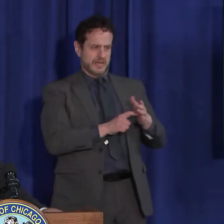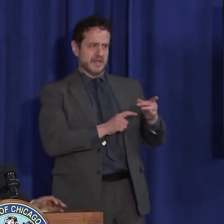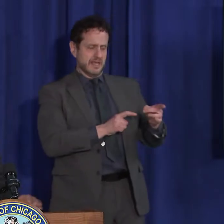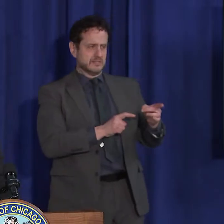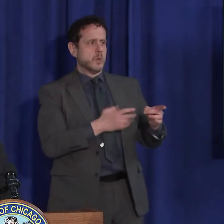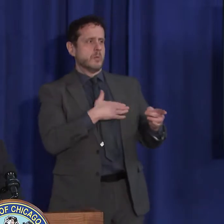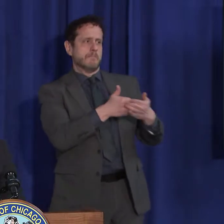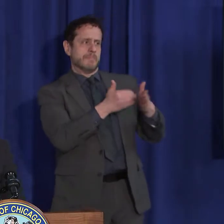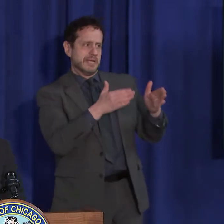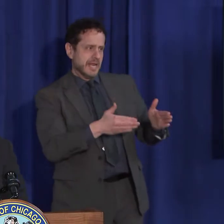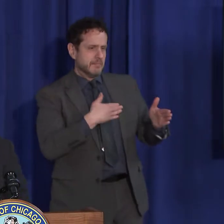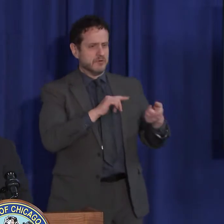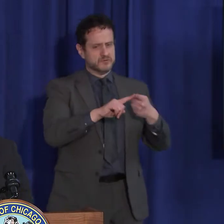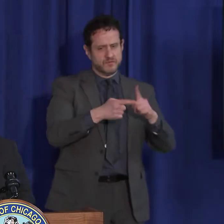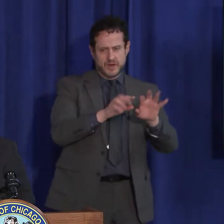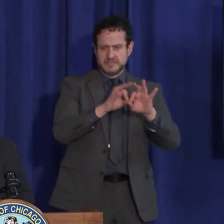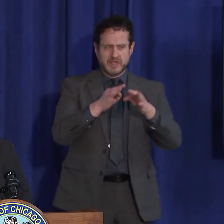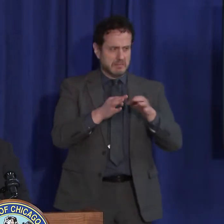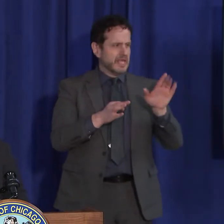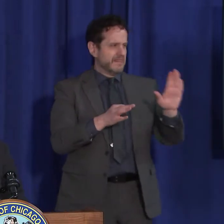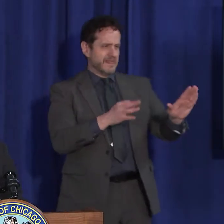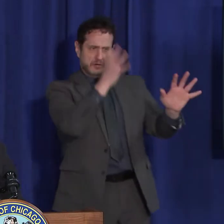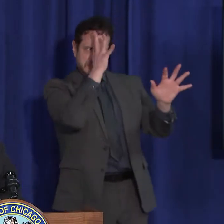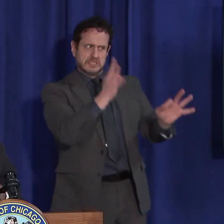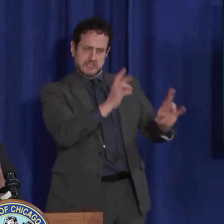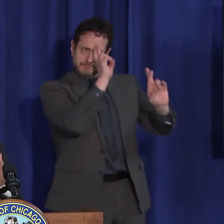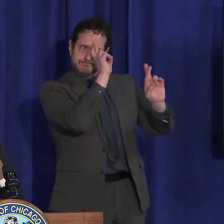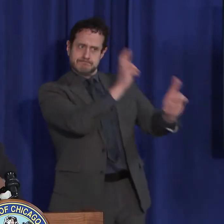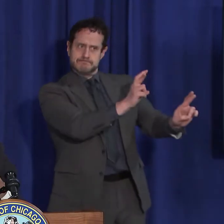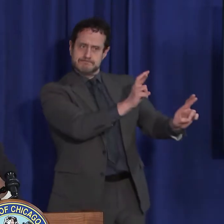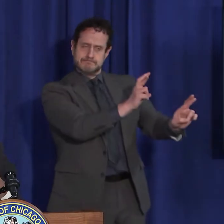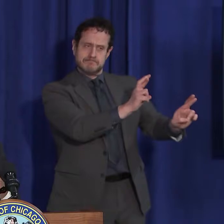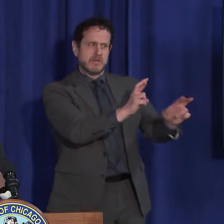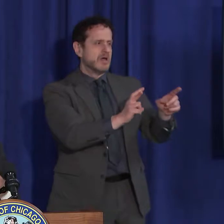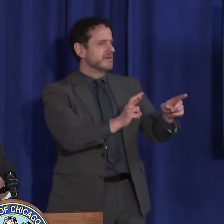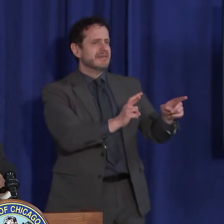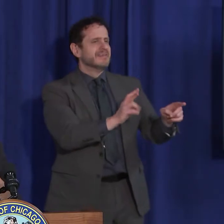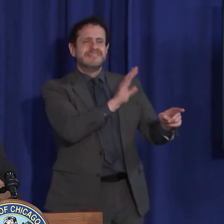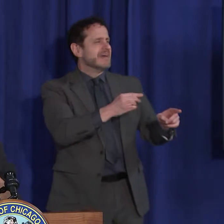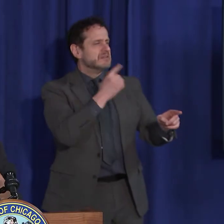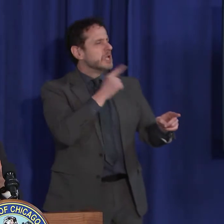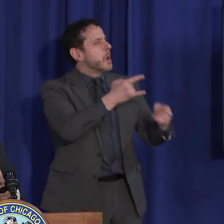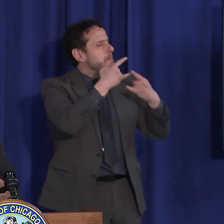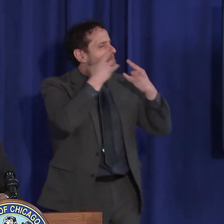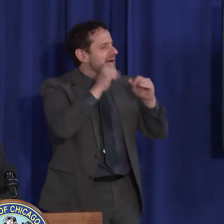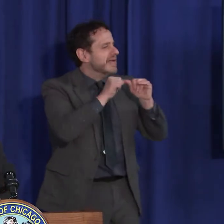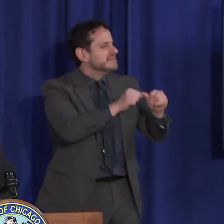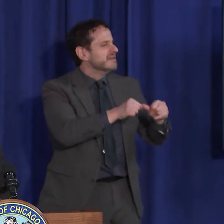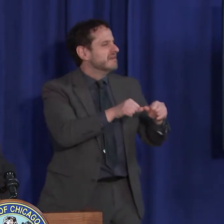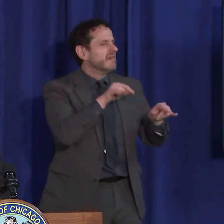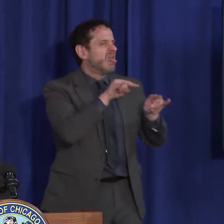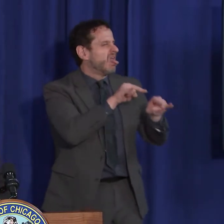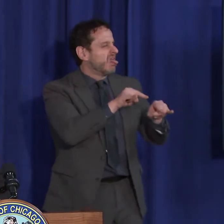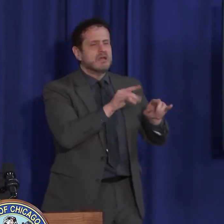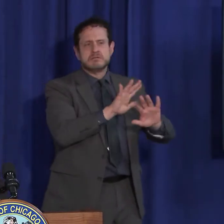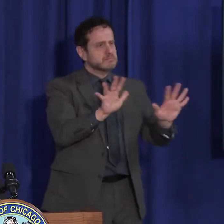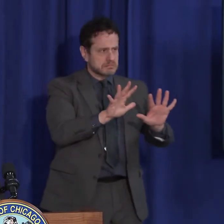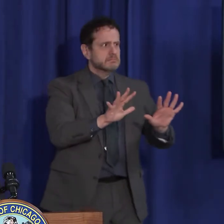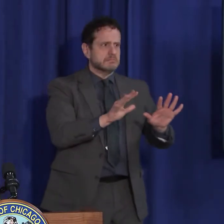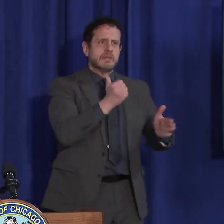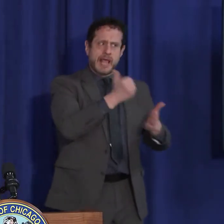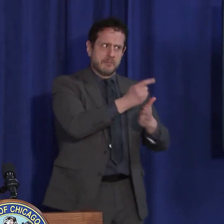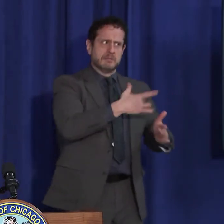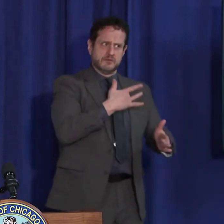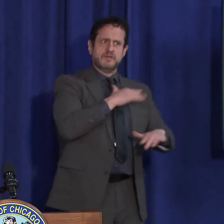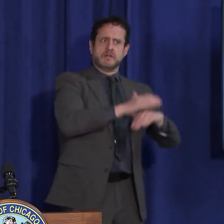fellow neighbors and any decisions that they make for themselves to feel comfortable and protected. Our